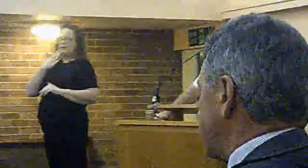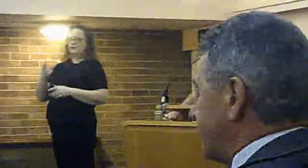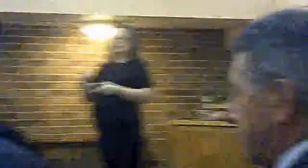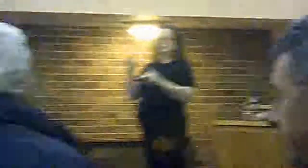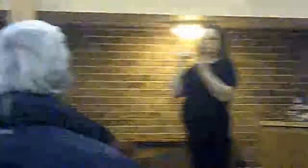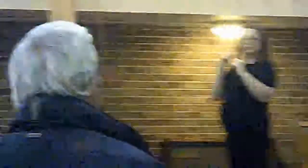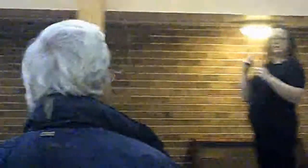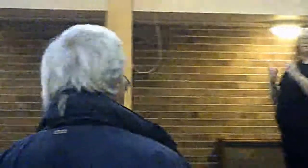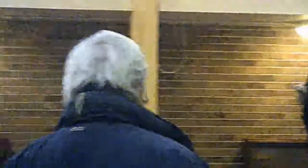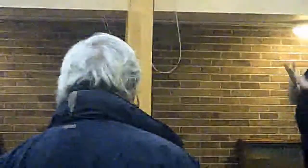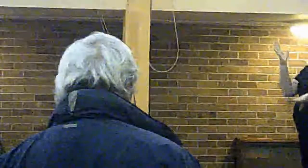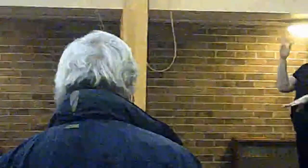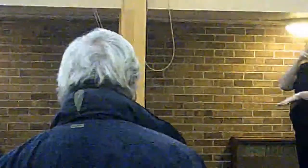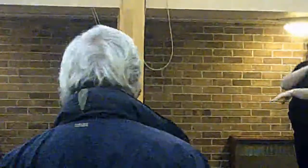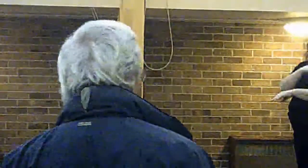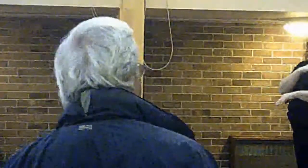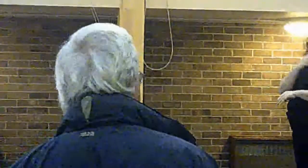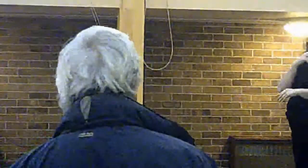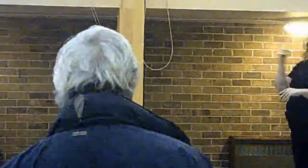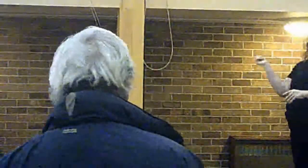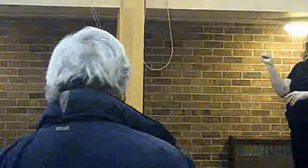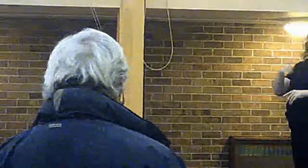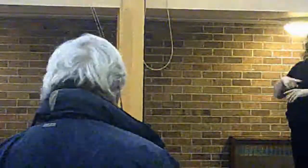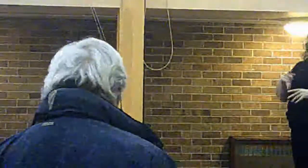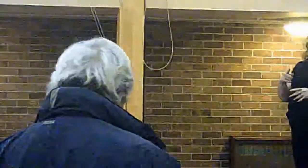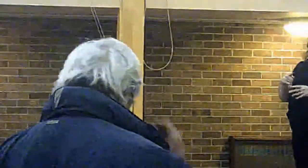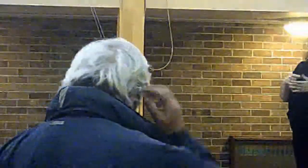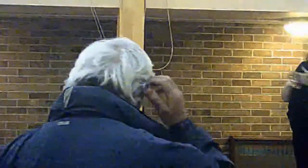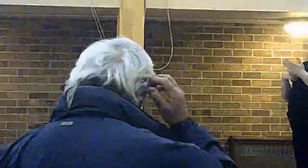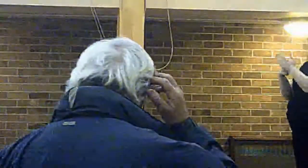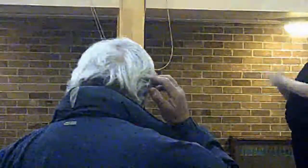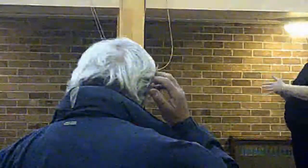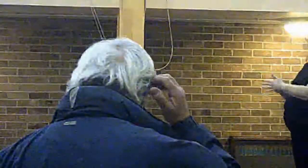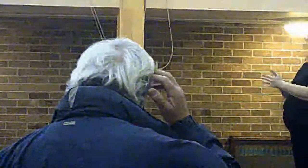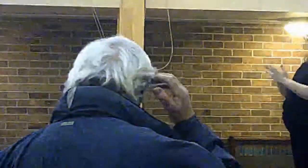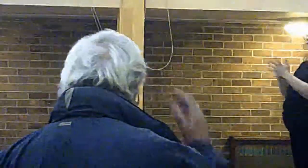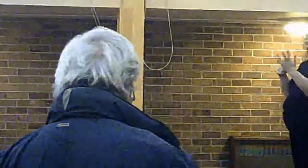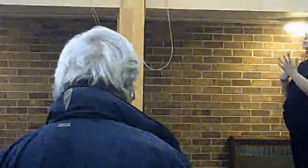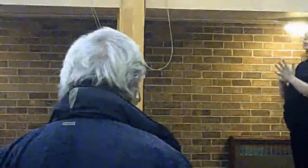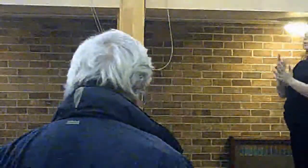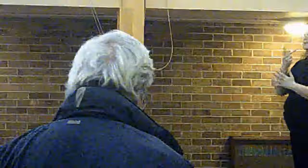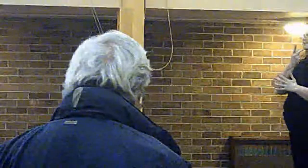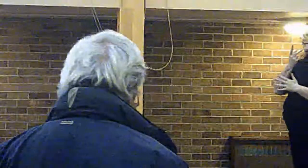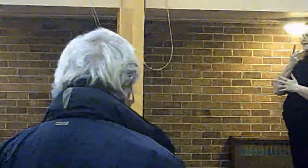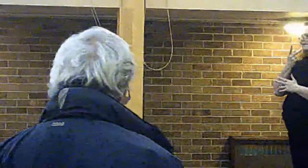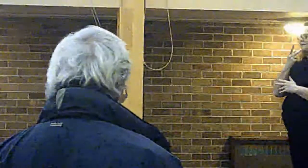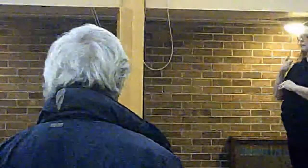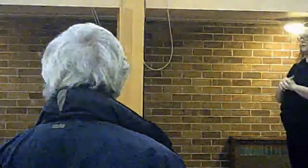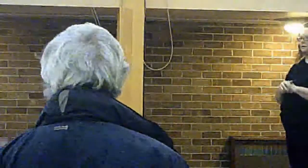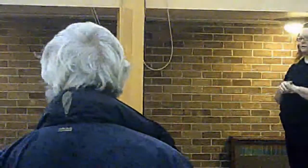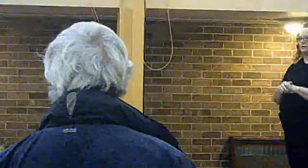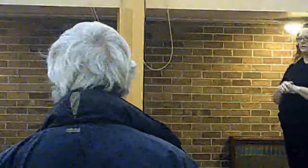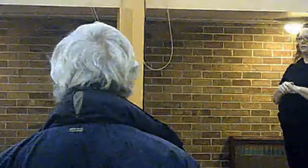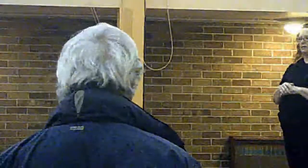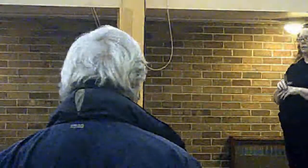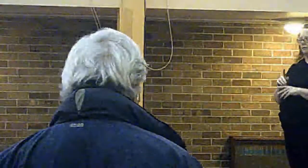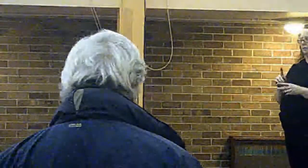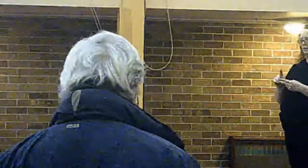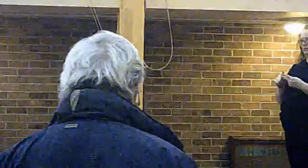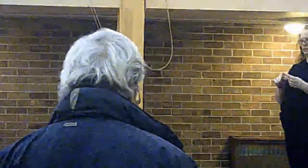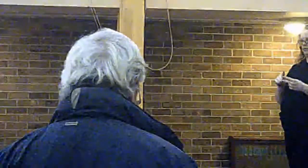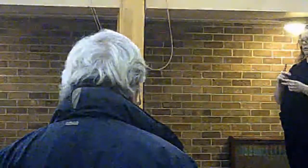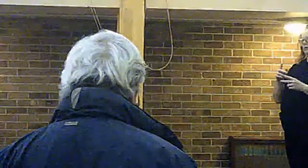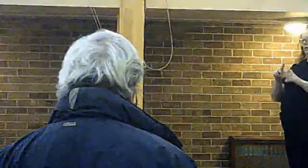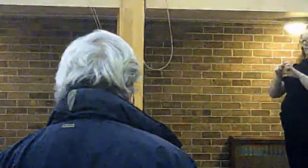Thank you. Can I just go back to your report for the 2nd of October? When you said it will turn into the Merseys, this is